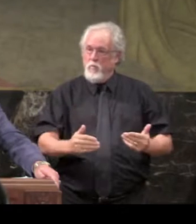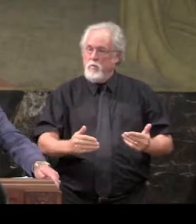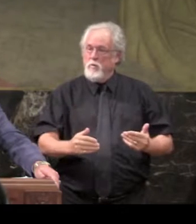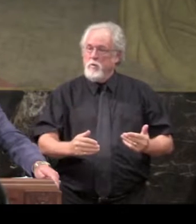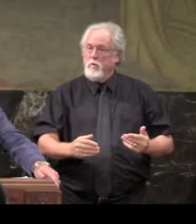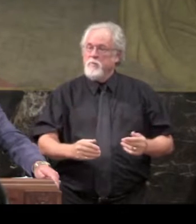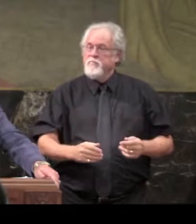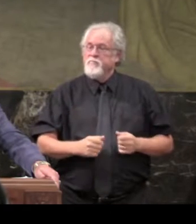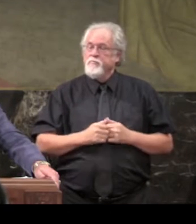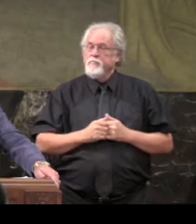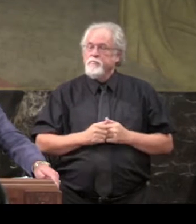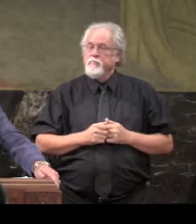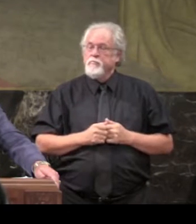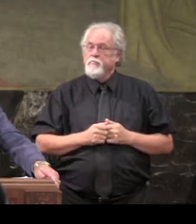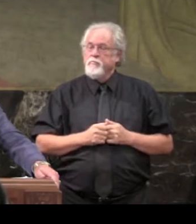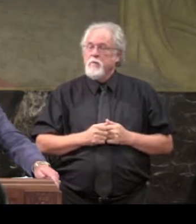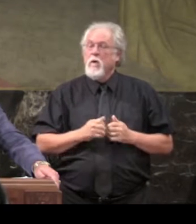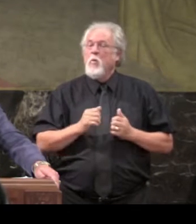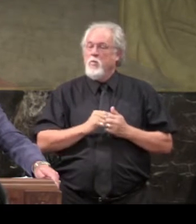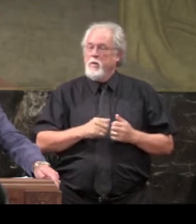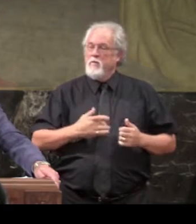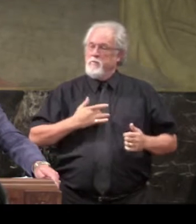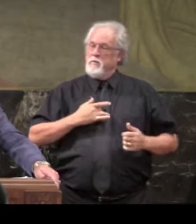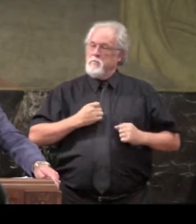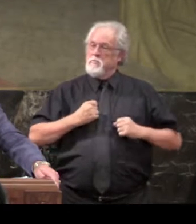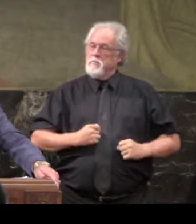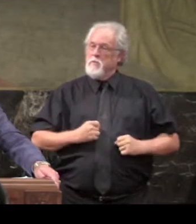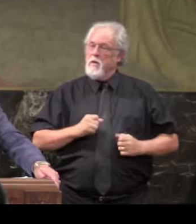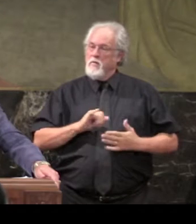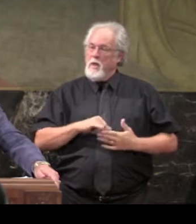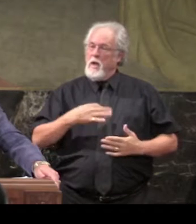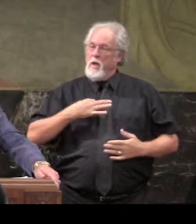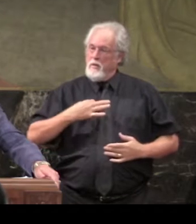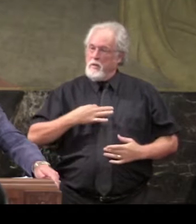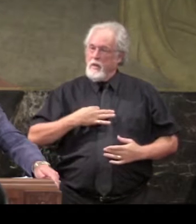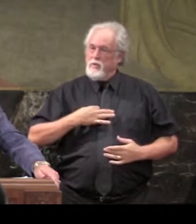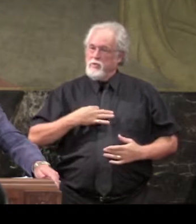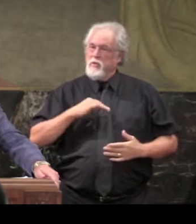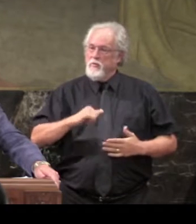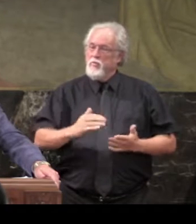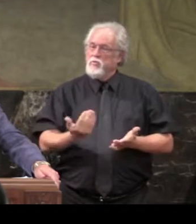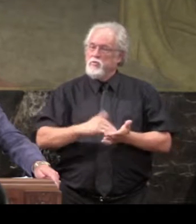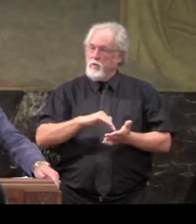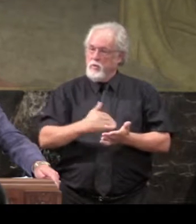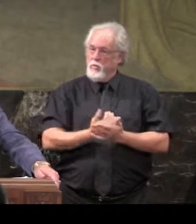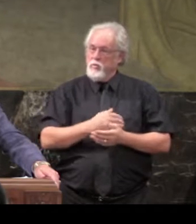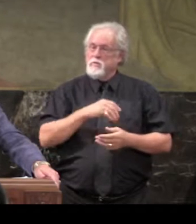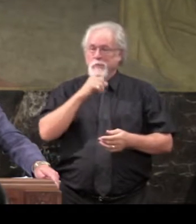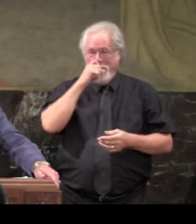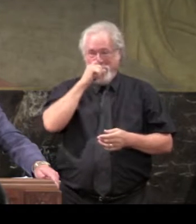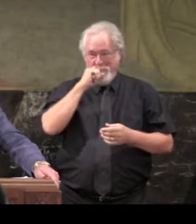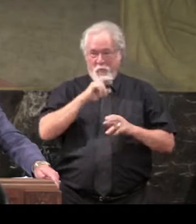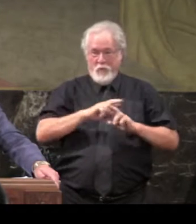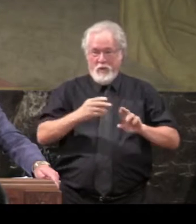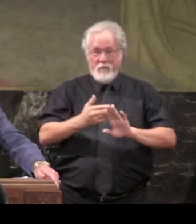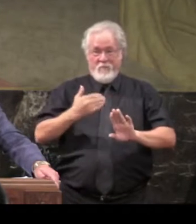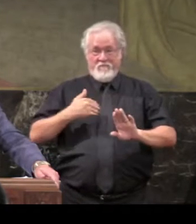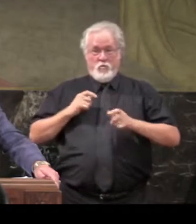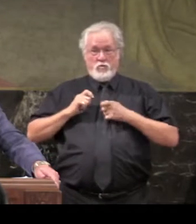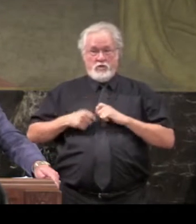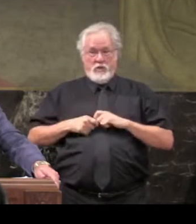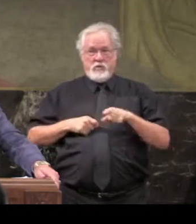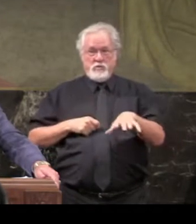with the certainty that those applications and those renewals that were in the pipeline before the changes became